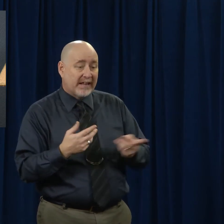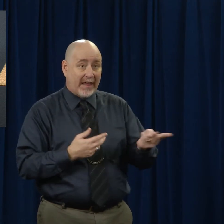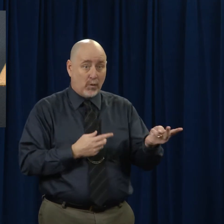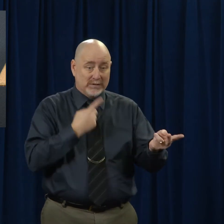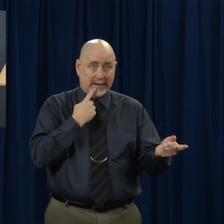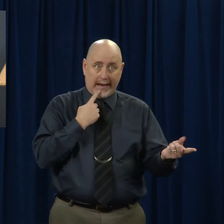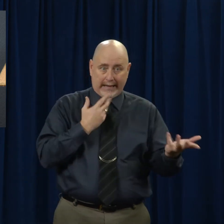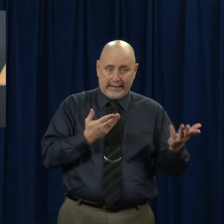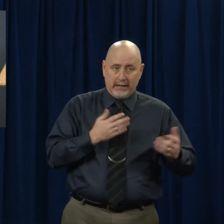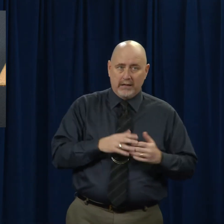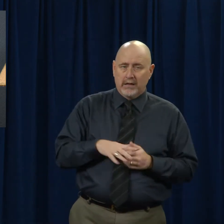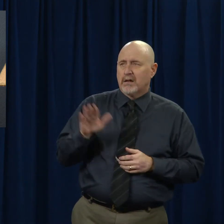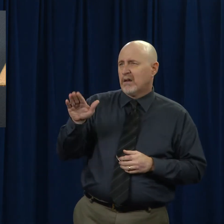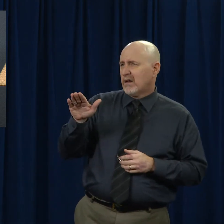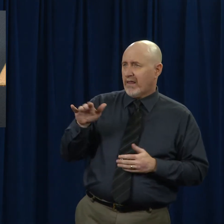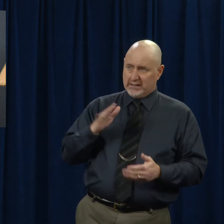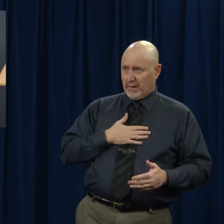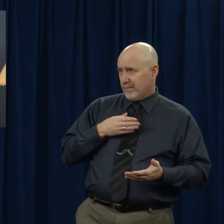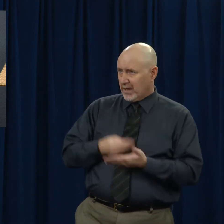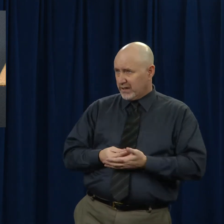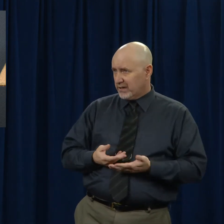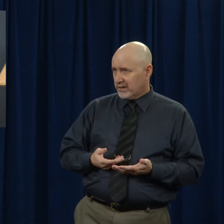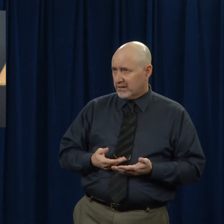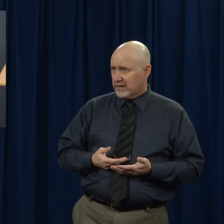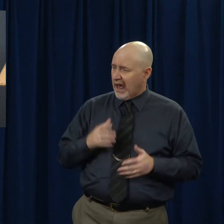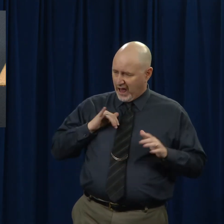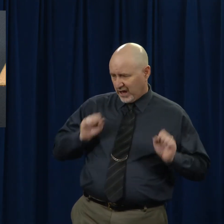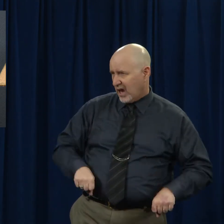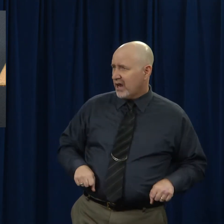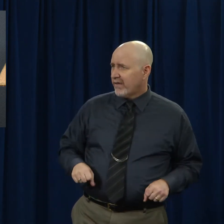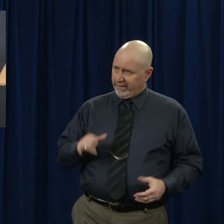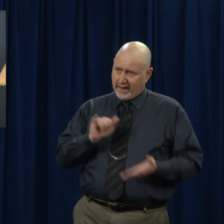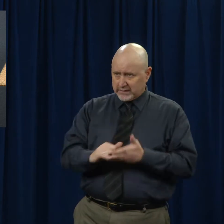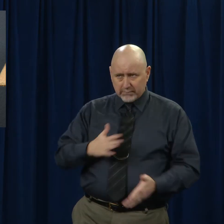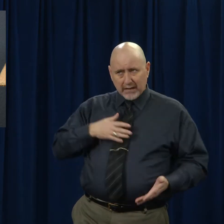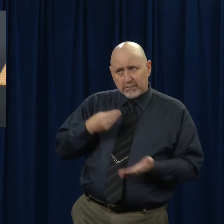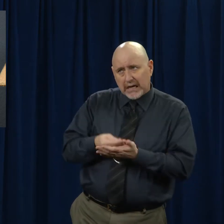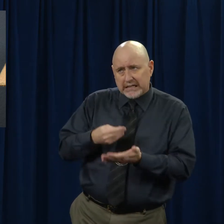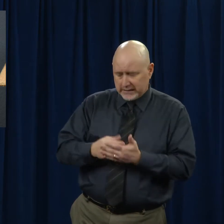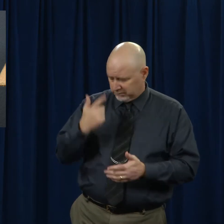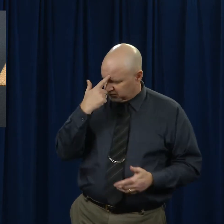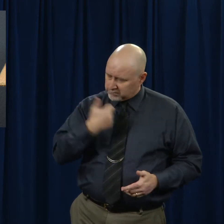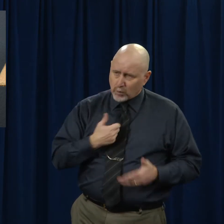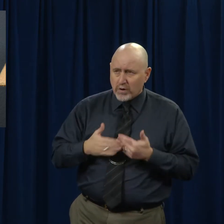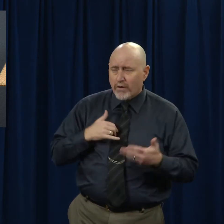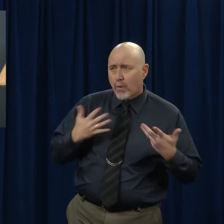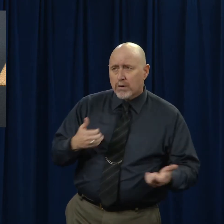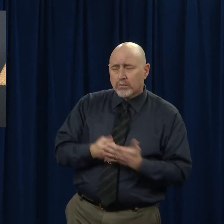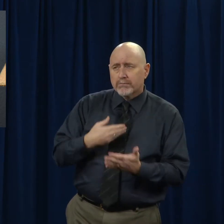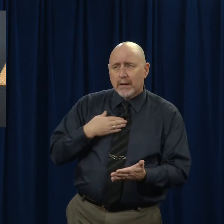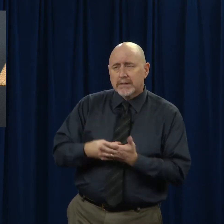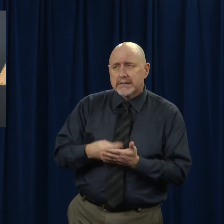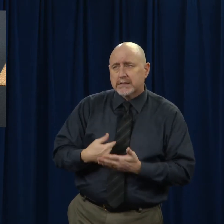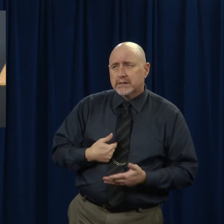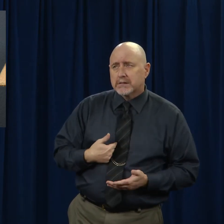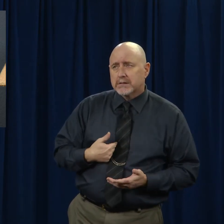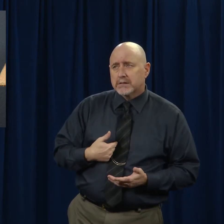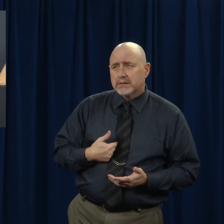she's going to say, "Well, that's my money." "Yes, I can too. That's my money, and I can do anything I want with my